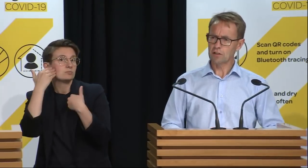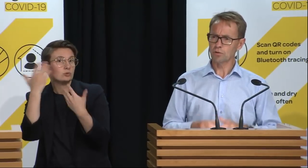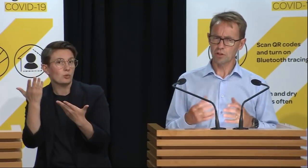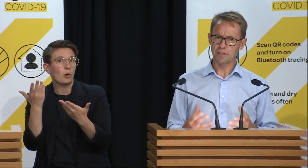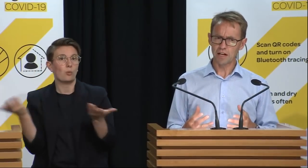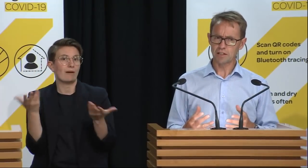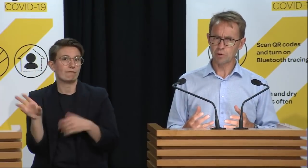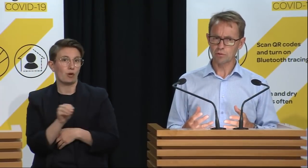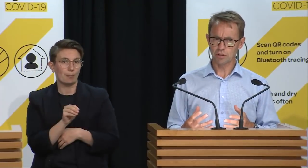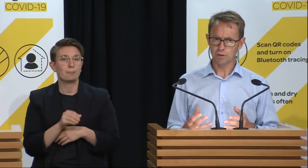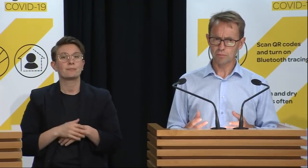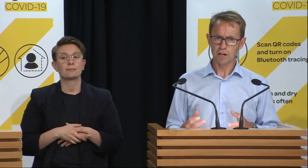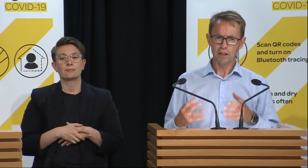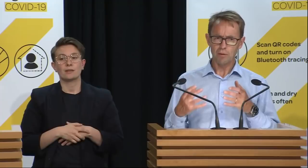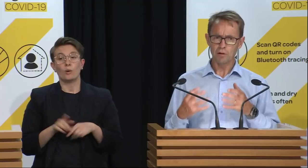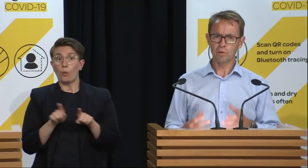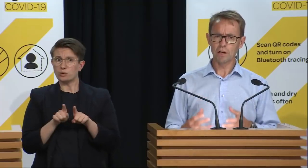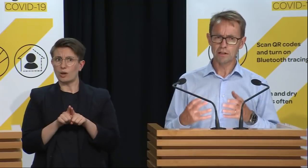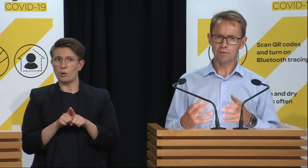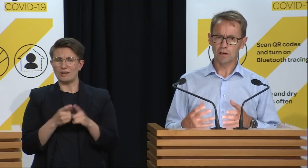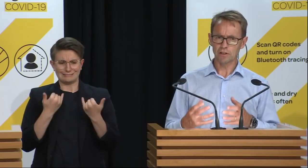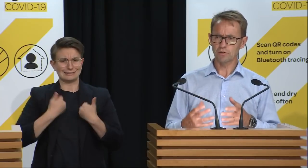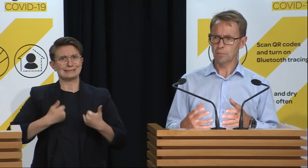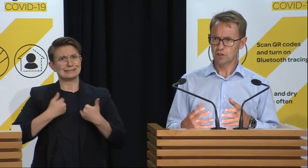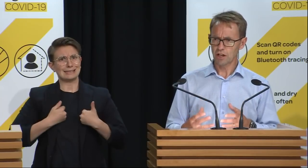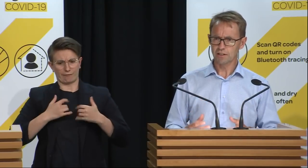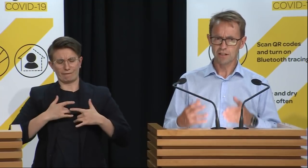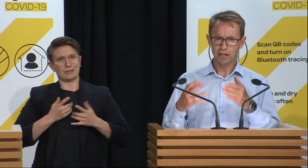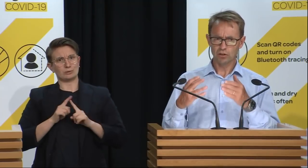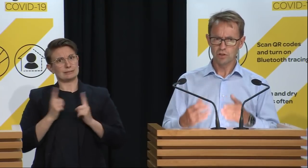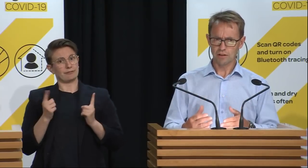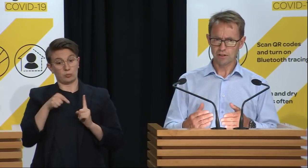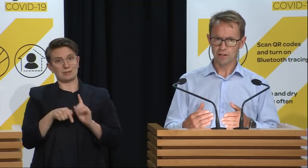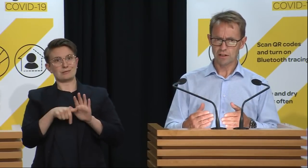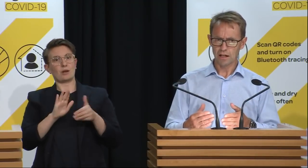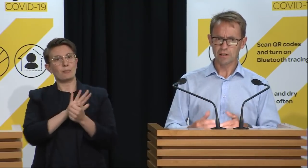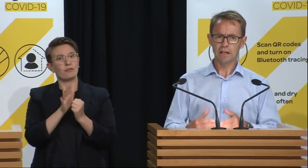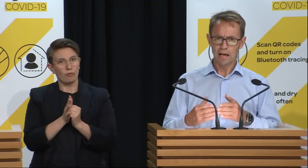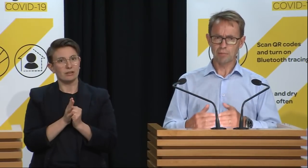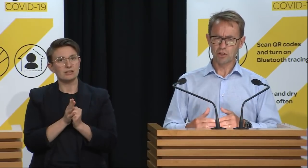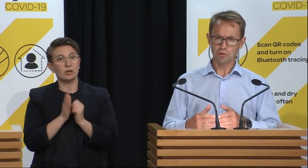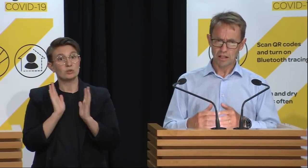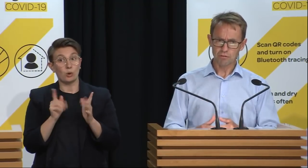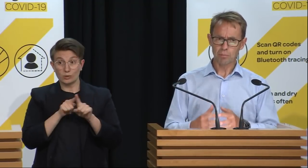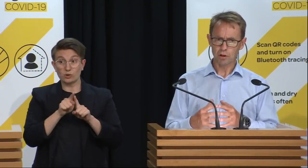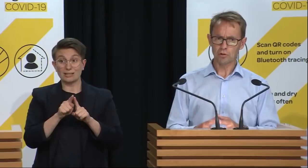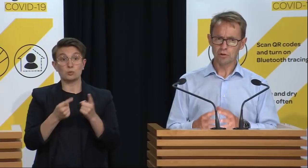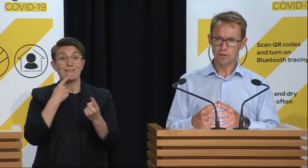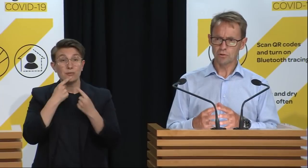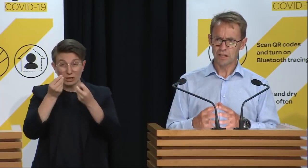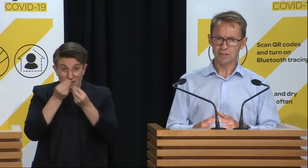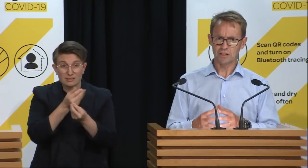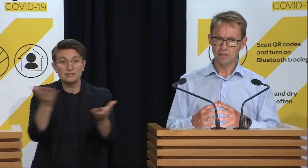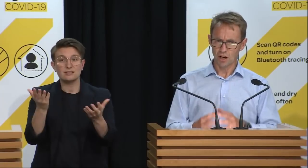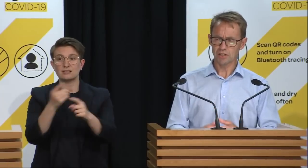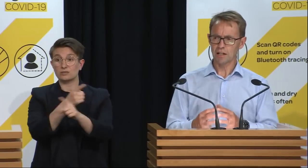that, and also these atypical symptoms, that we really give ourselves the best chance to shut this thing down and make sure that everybody who needs